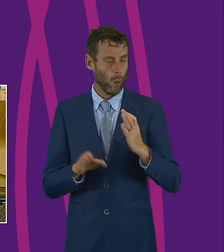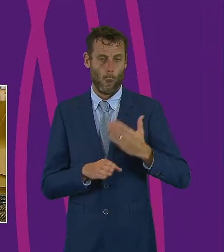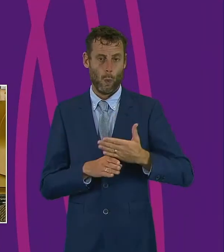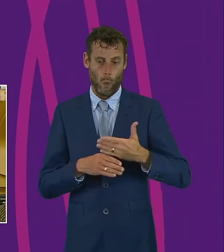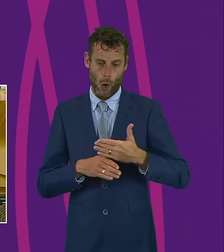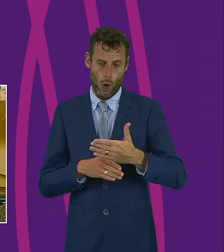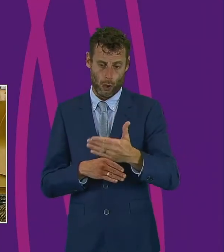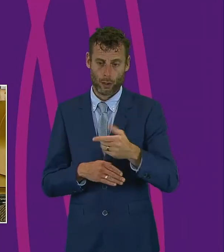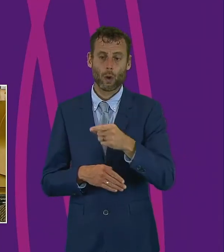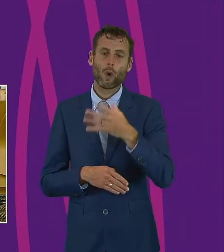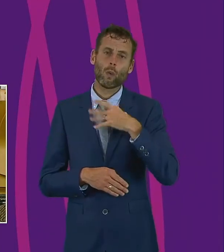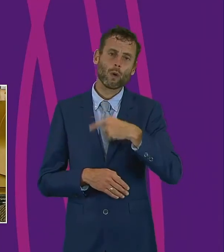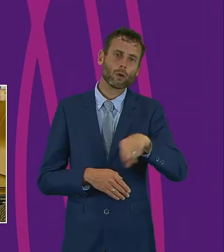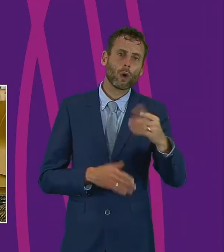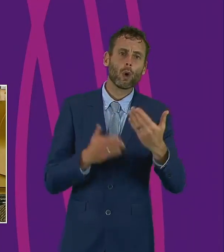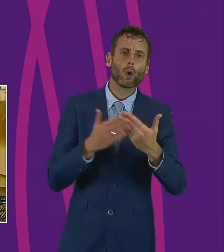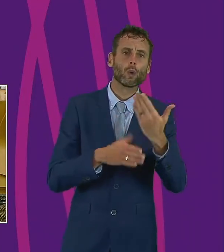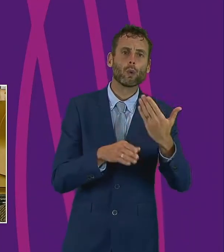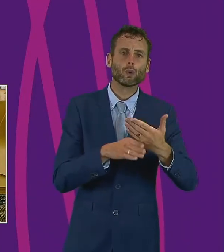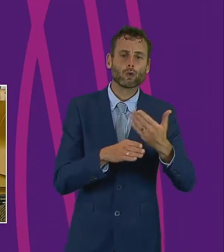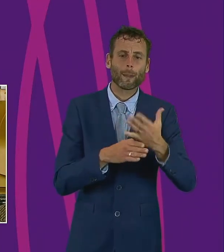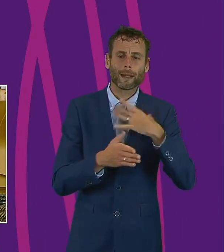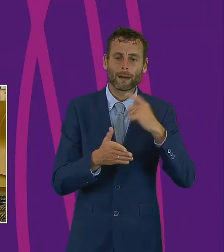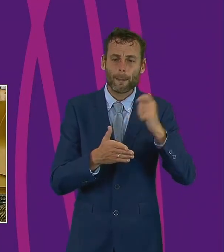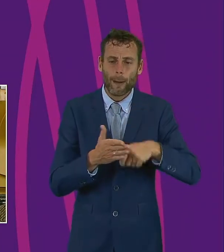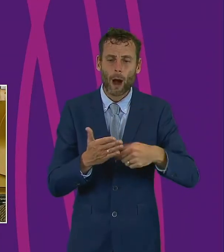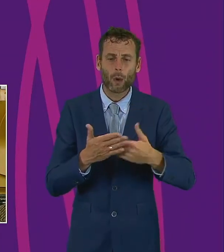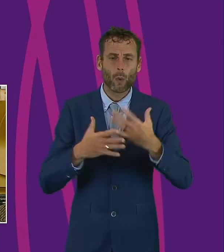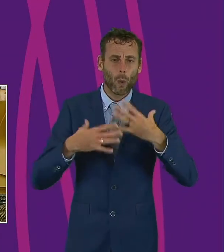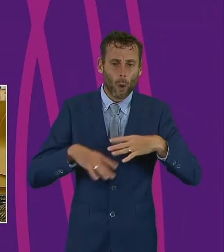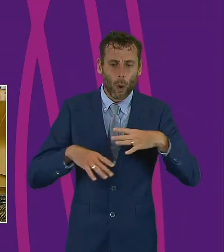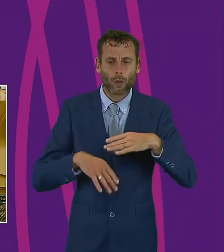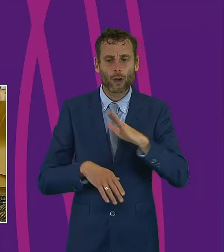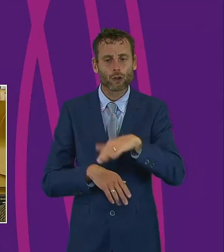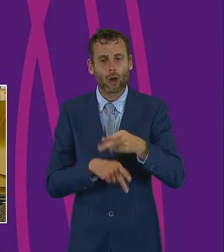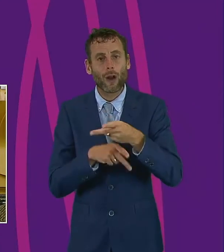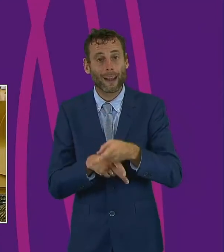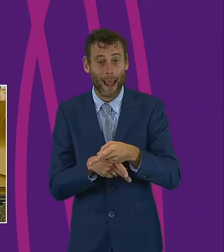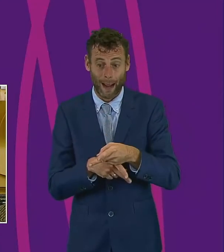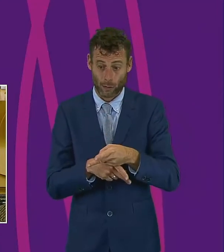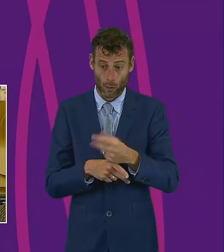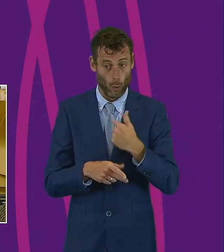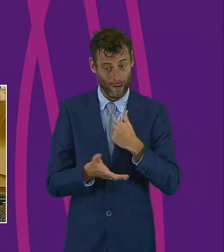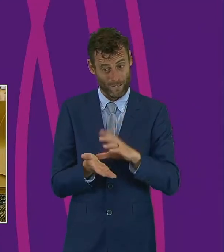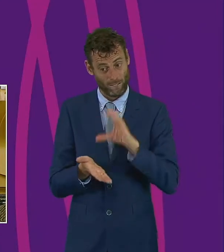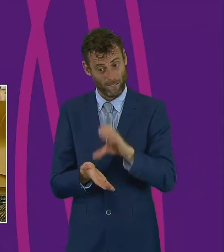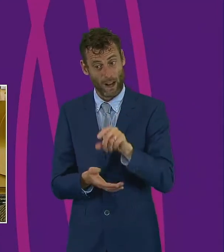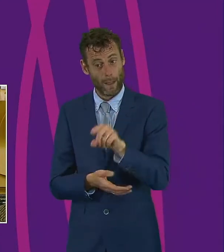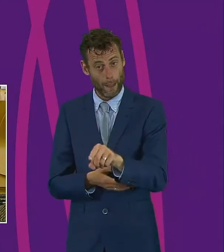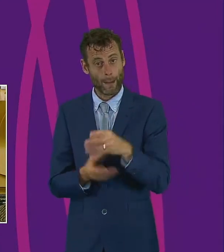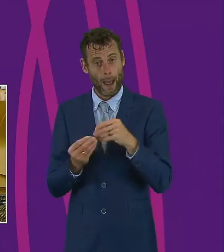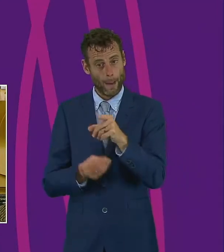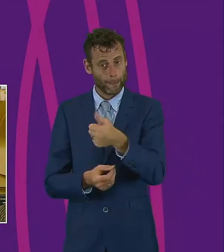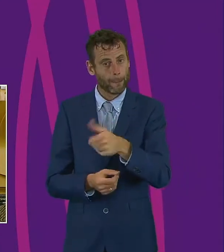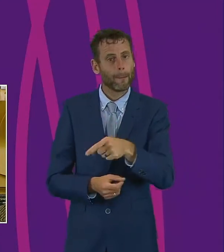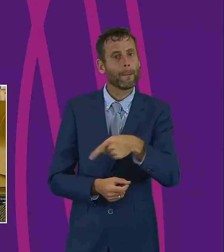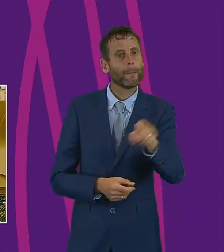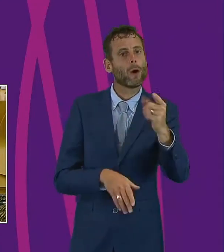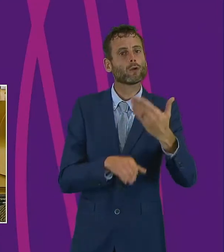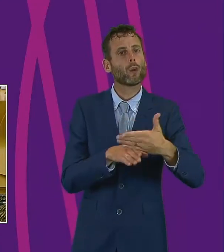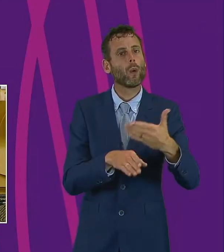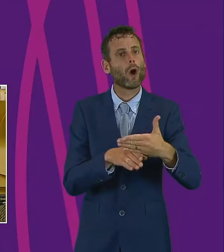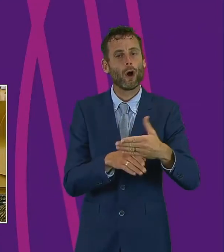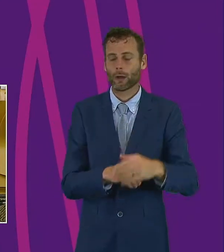cover the cost of a new job like travel, clothes or childcare, to remove barriers that young people can face and support them into work. So these are some of the immediate things that we're